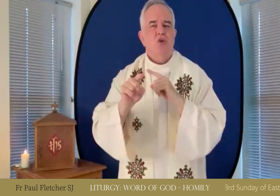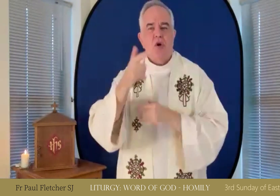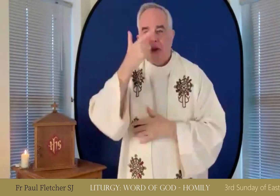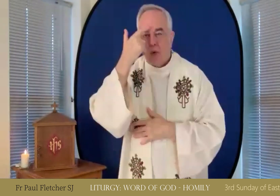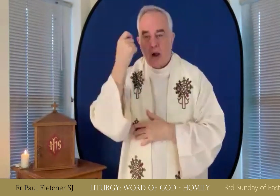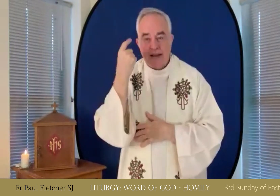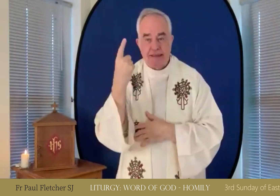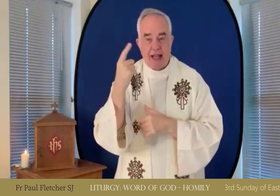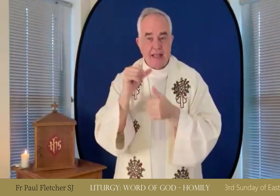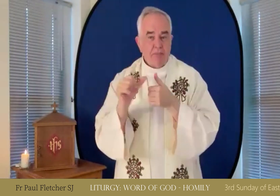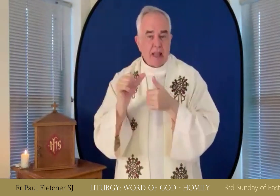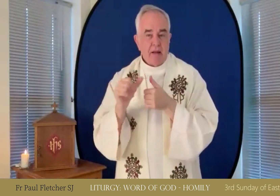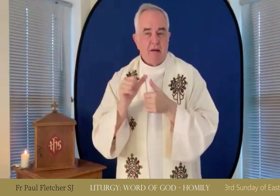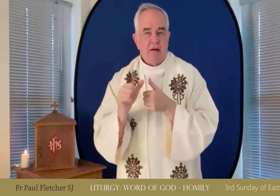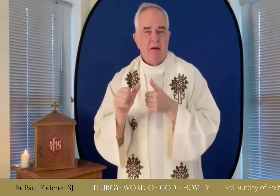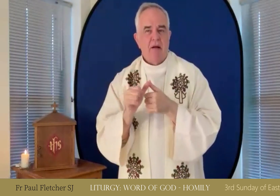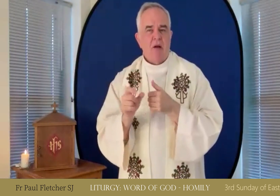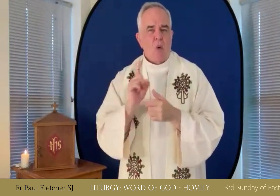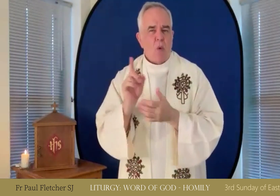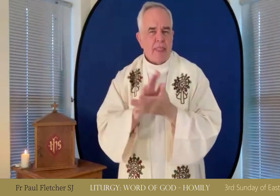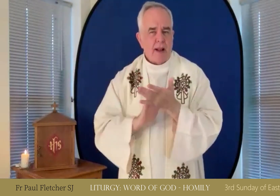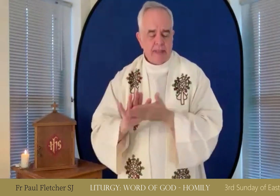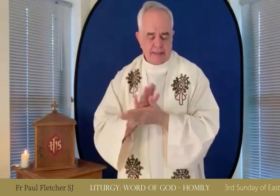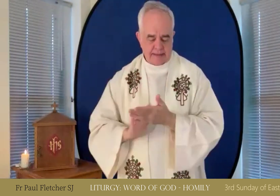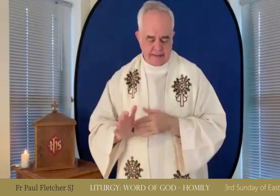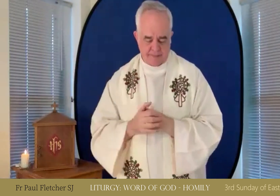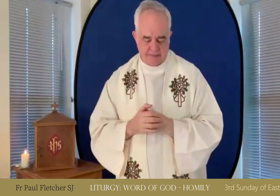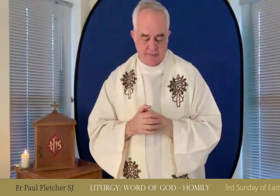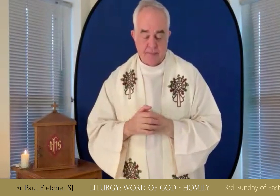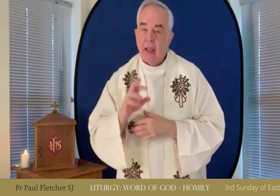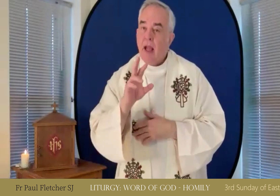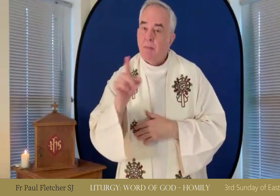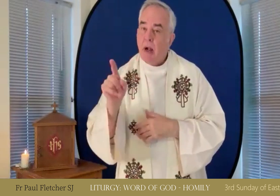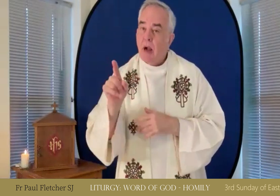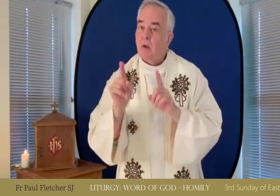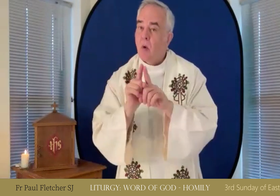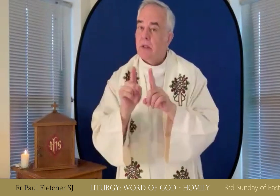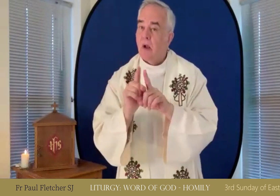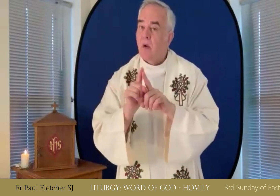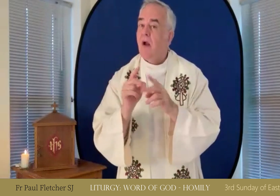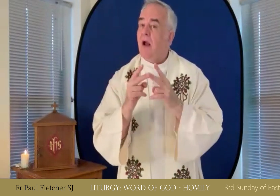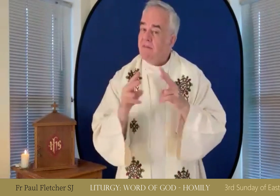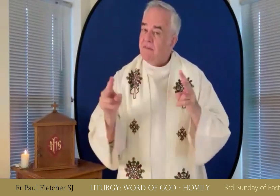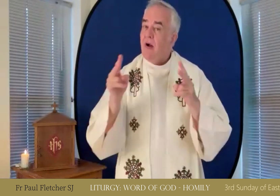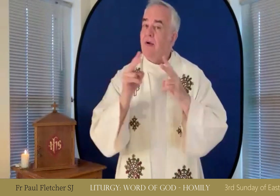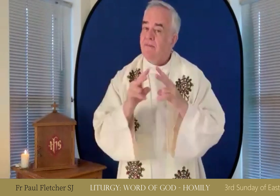try to understand better what that means. But also, very,